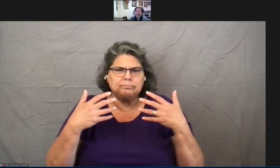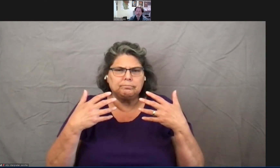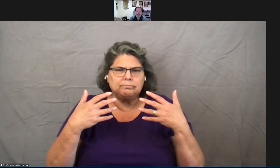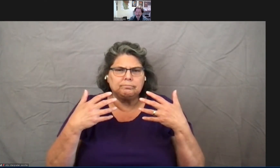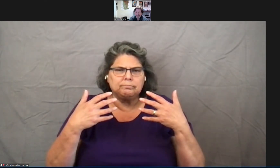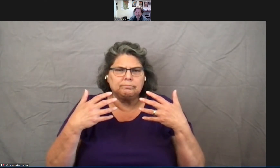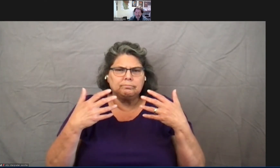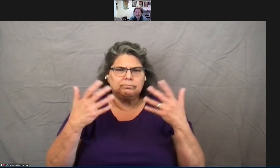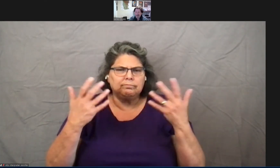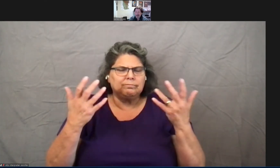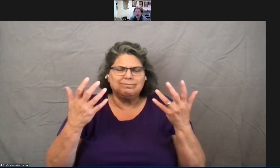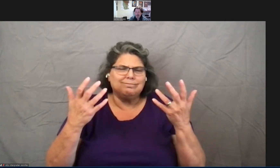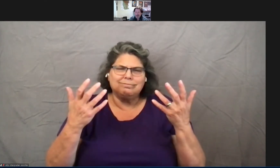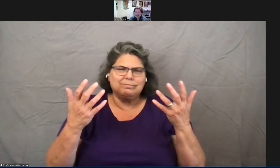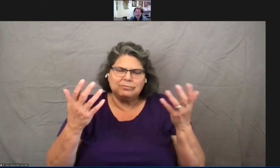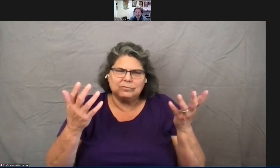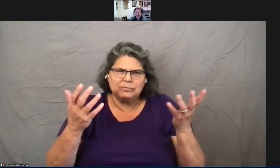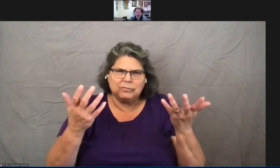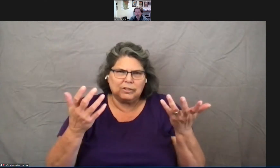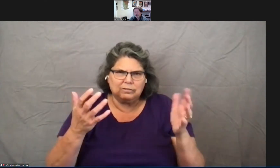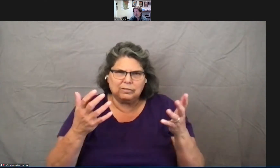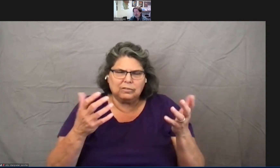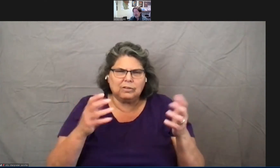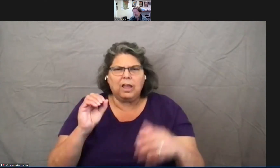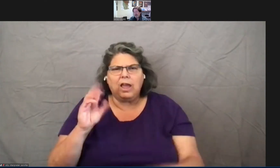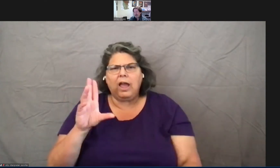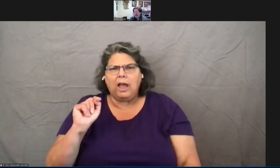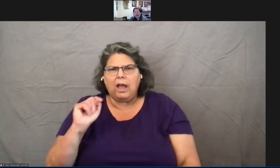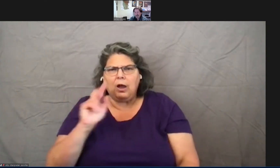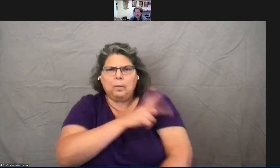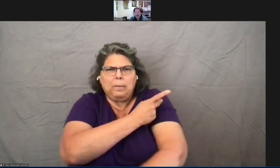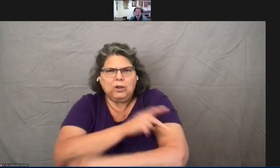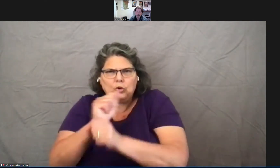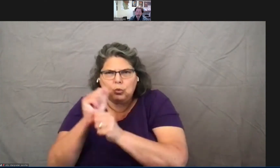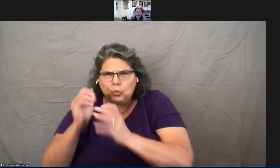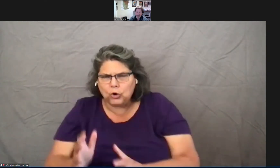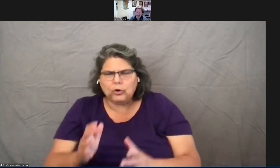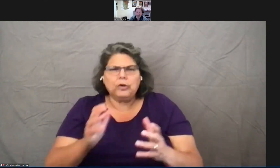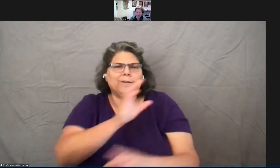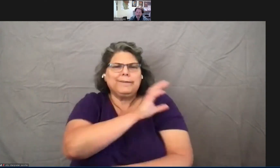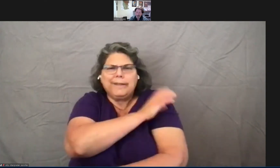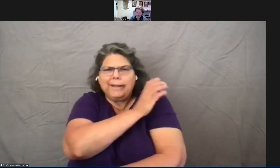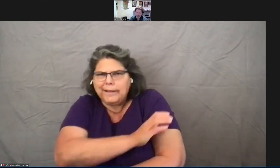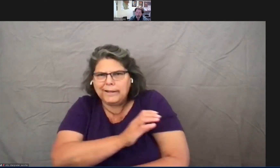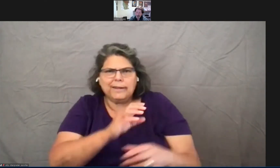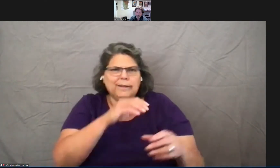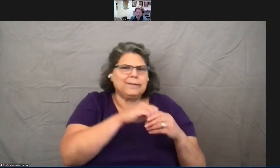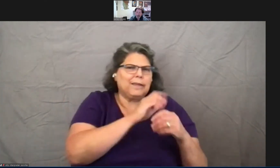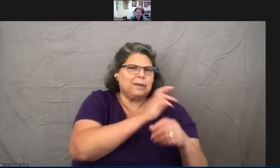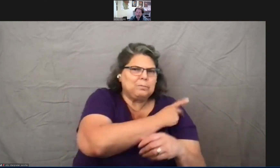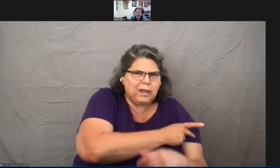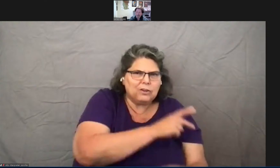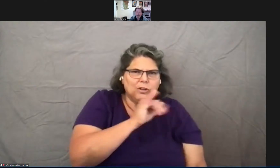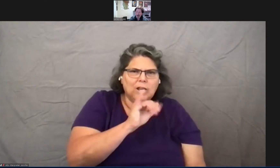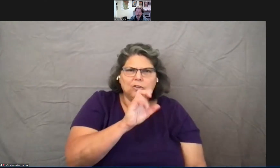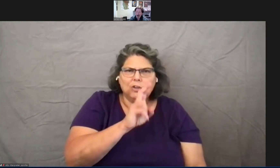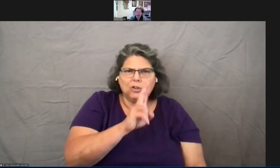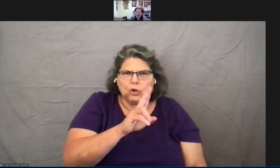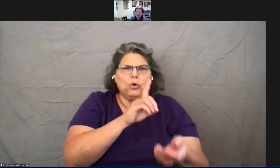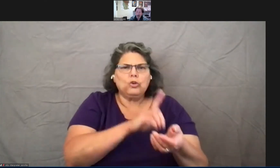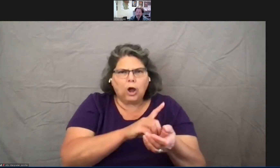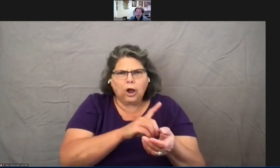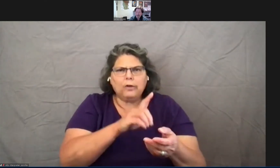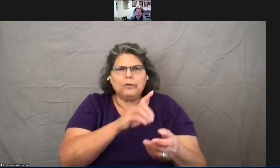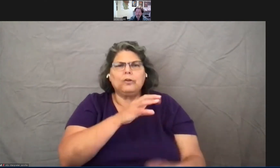however you define them, basically from outpatient clinic workers to inpatient ICU, not only doctors but the staff